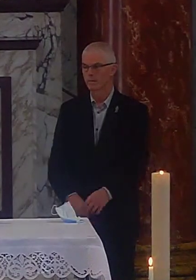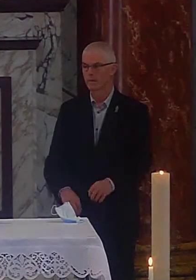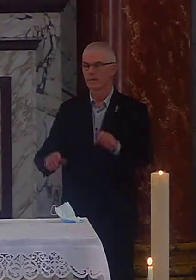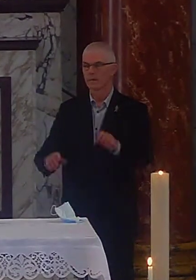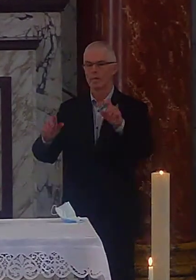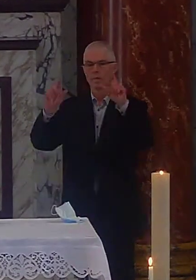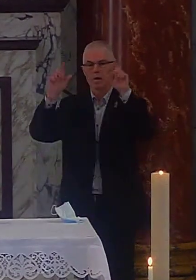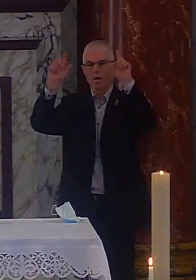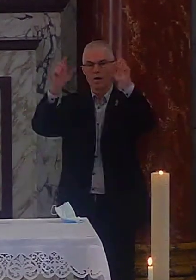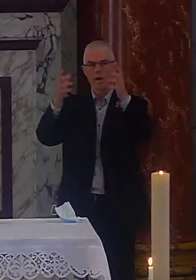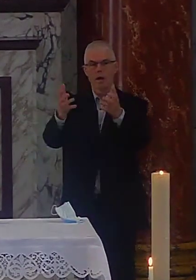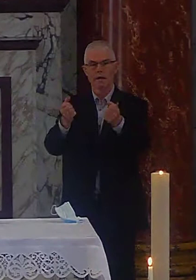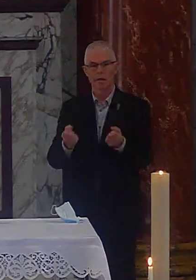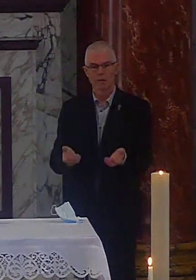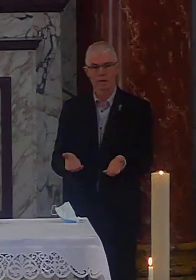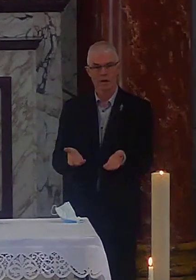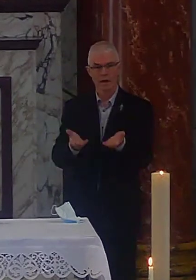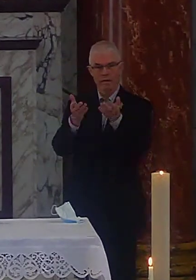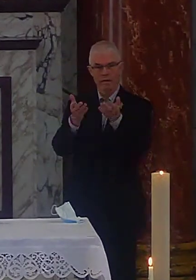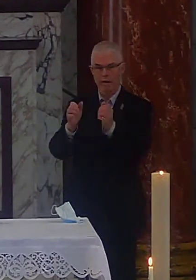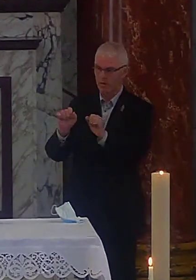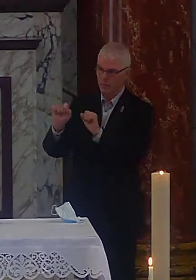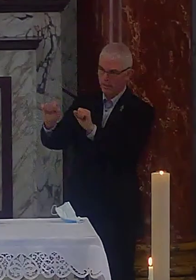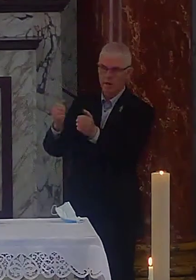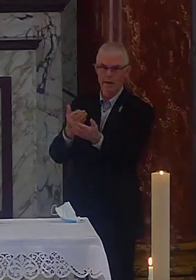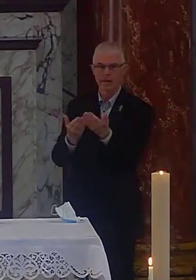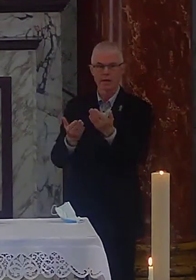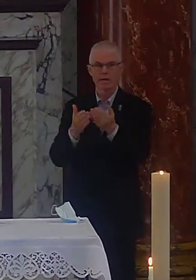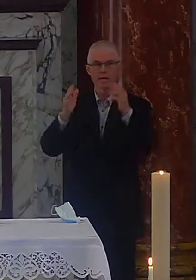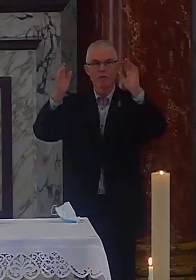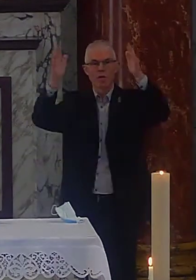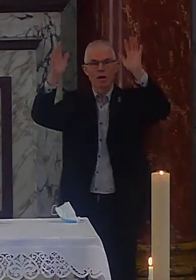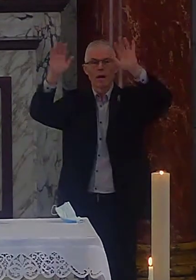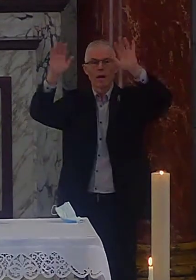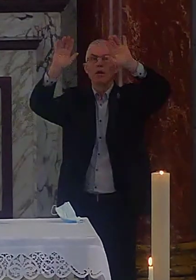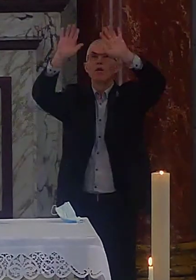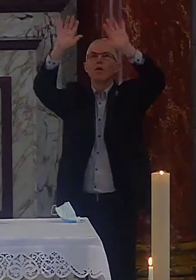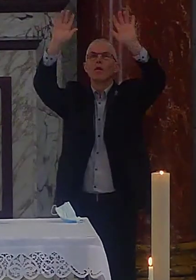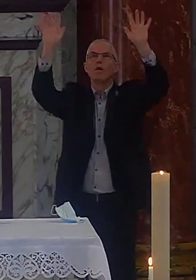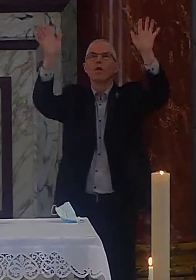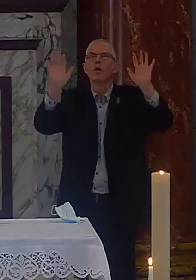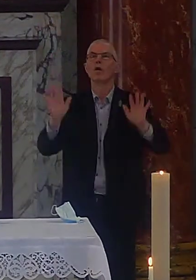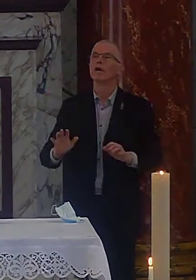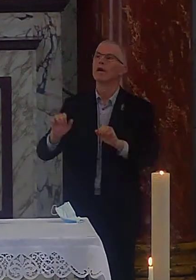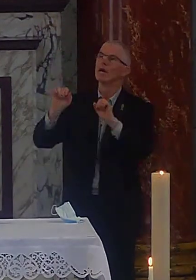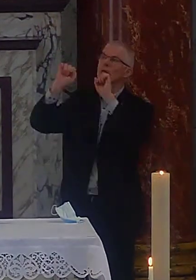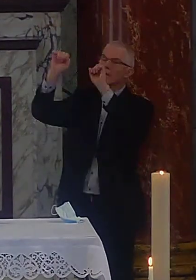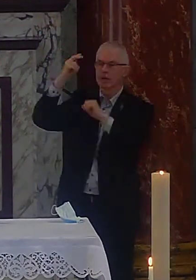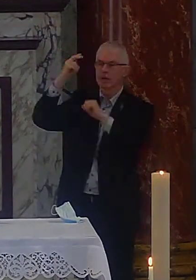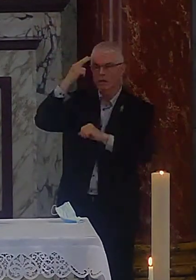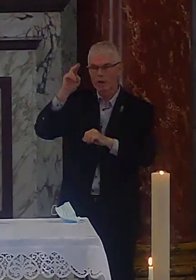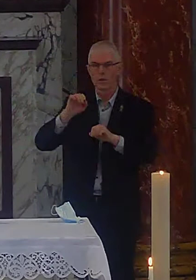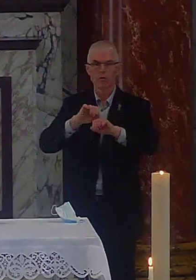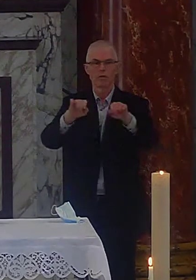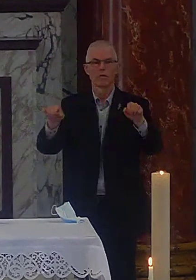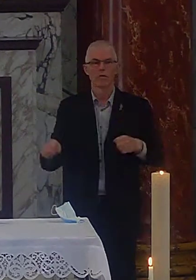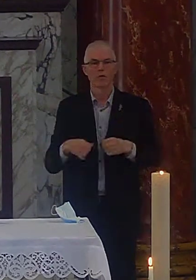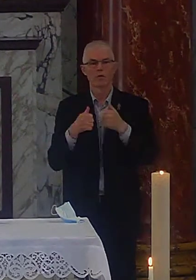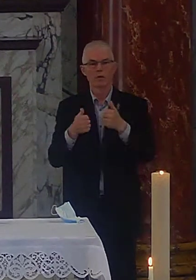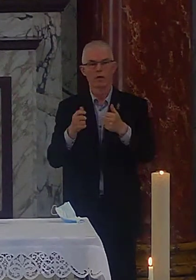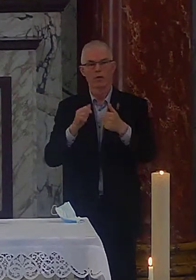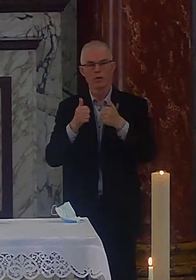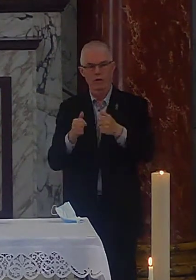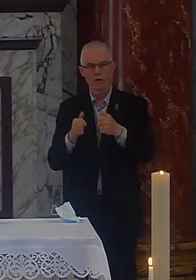Almighty Father. May the Lord accept the sacrifice at your hands for the praise and glory of his